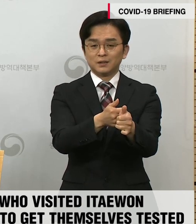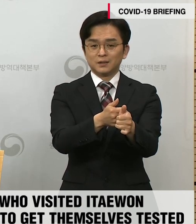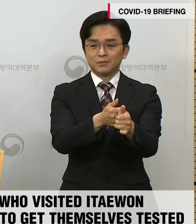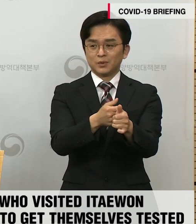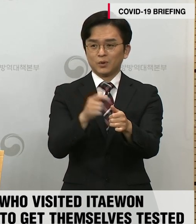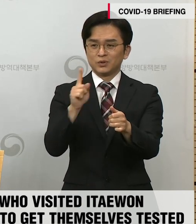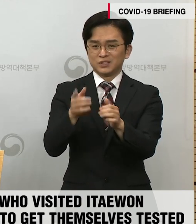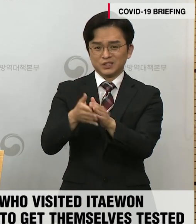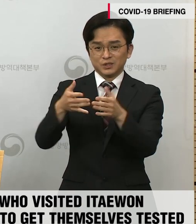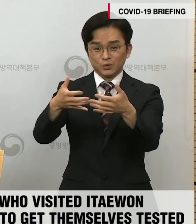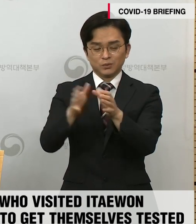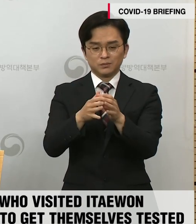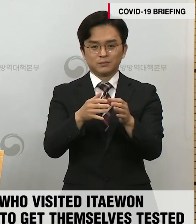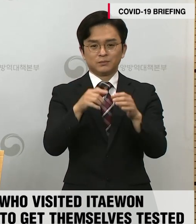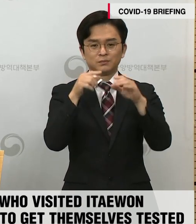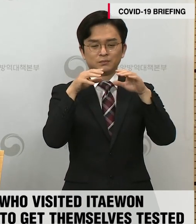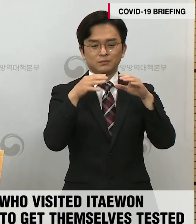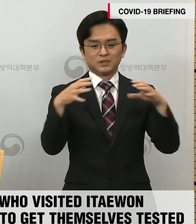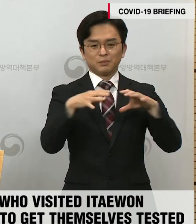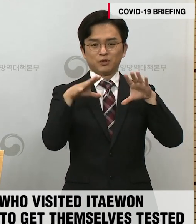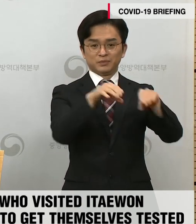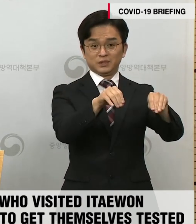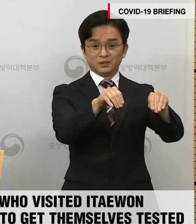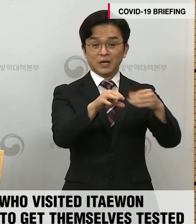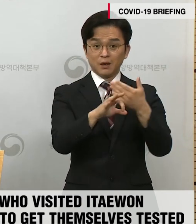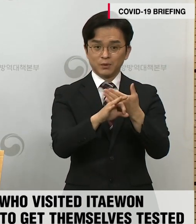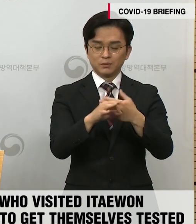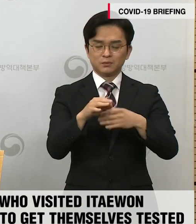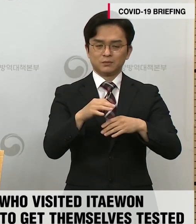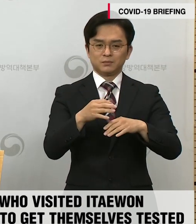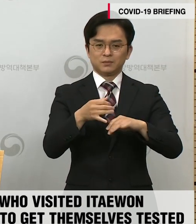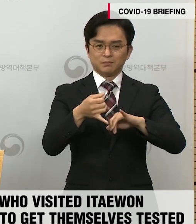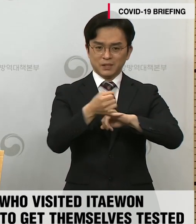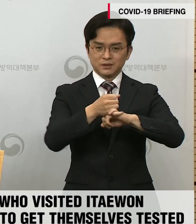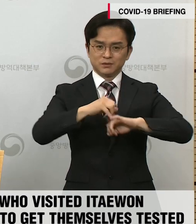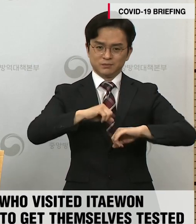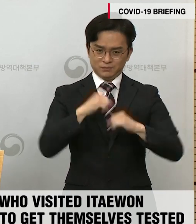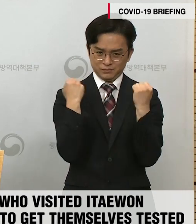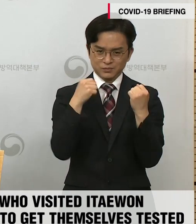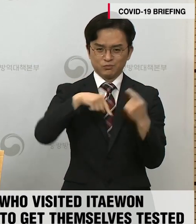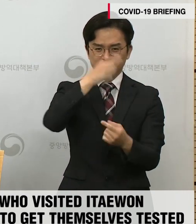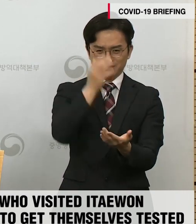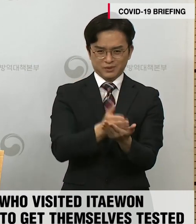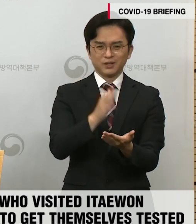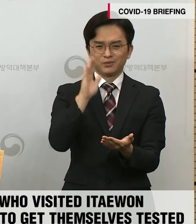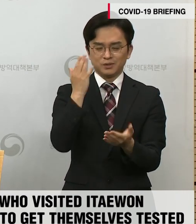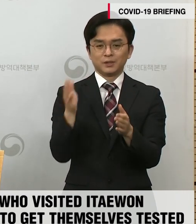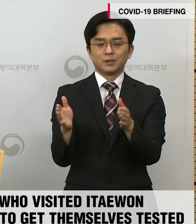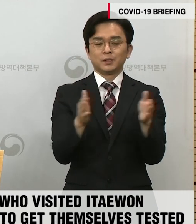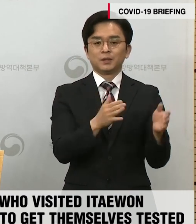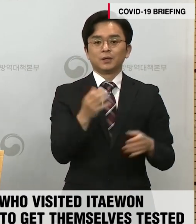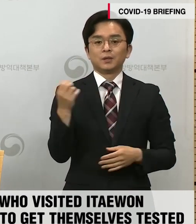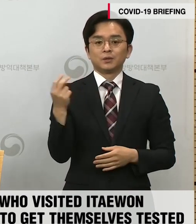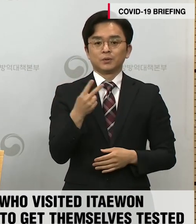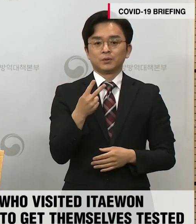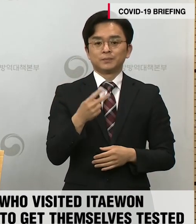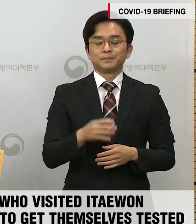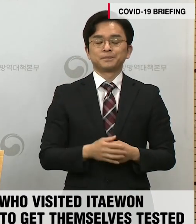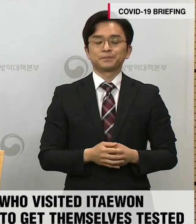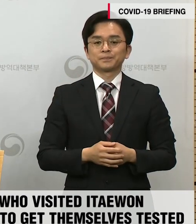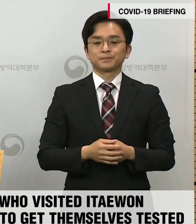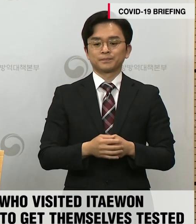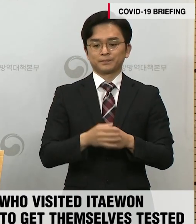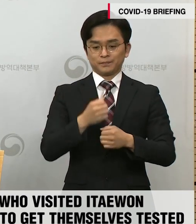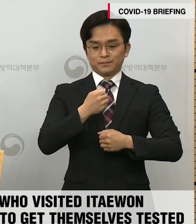place orders, administrative orders, to ban further gatherings and large-scale gatherings. And if they need to stay